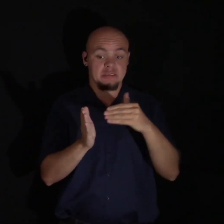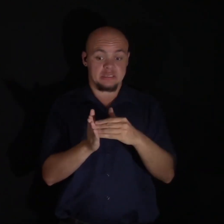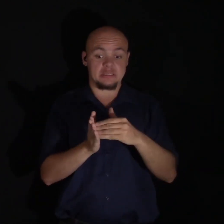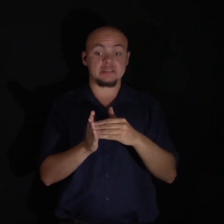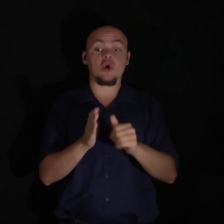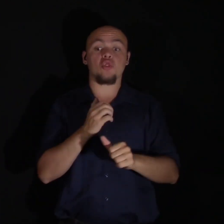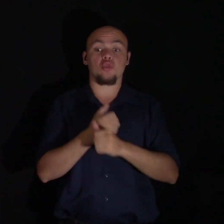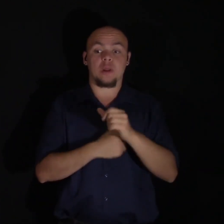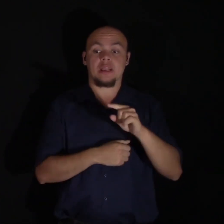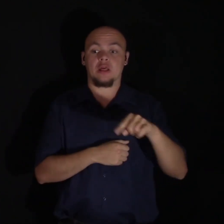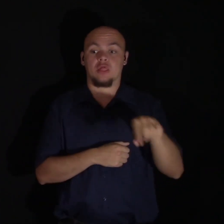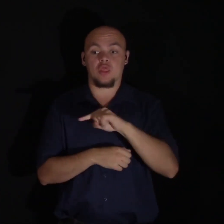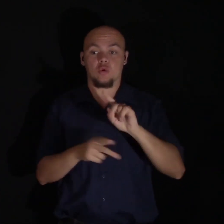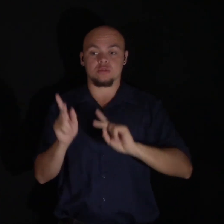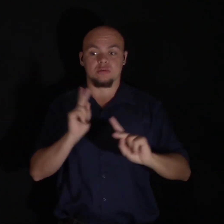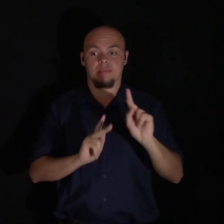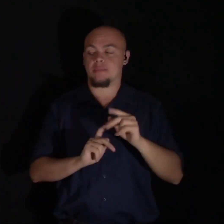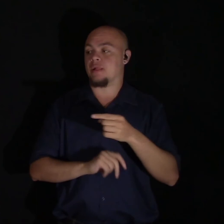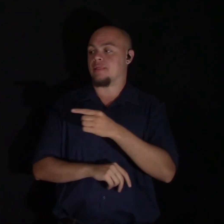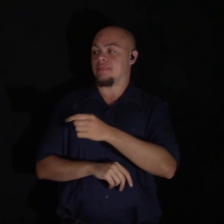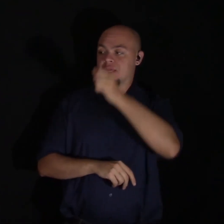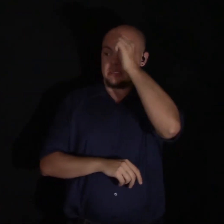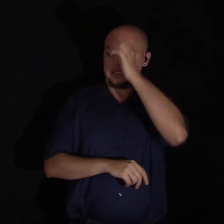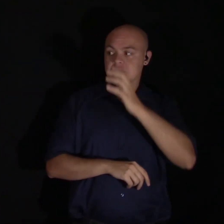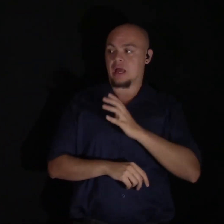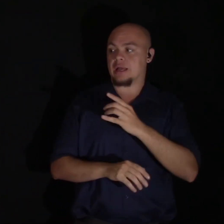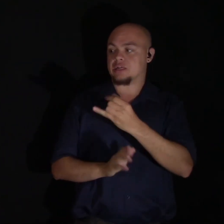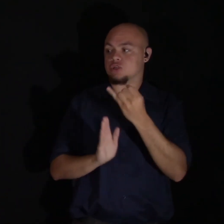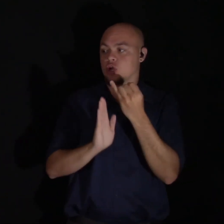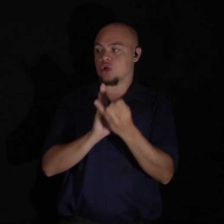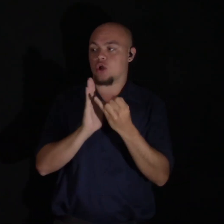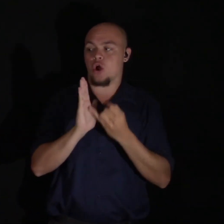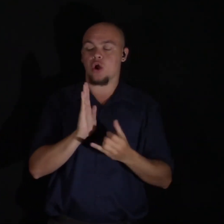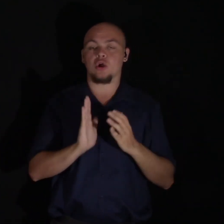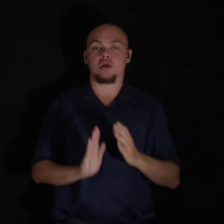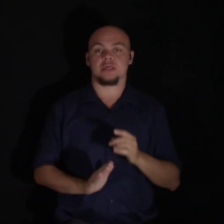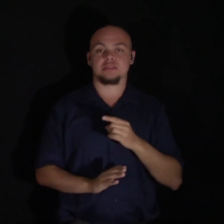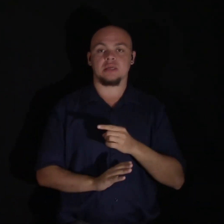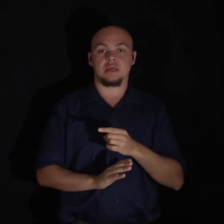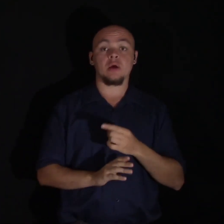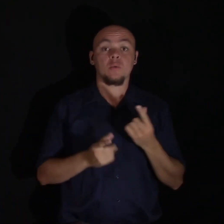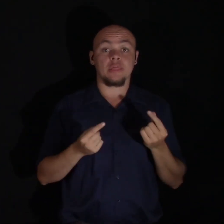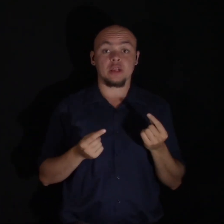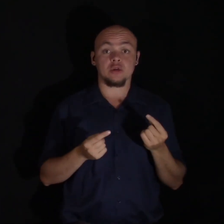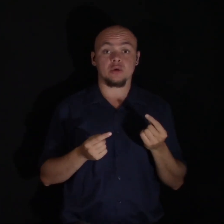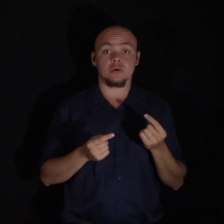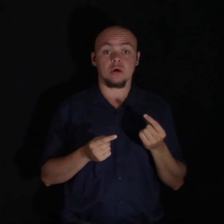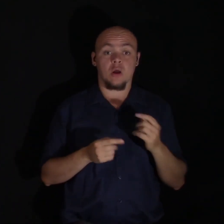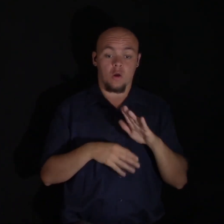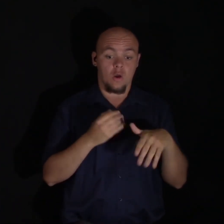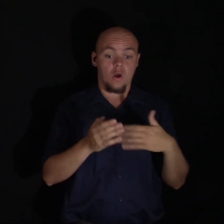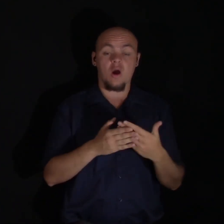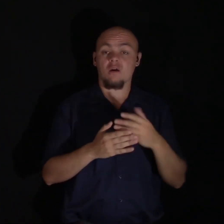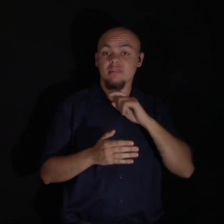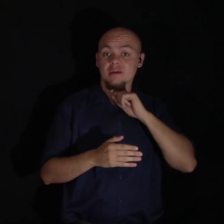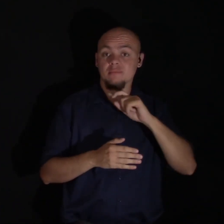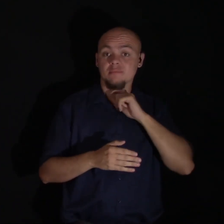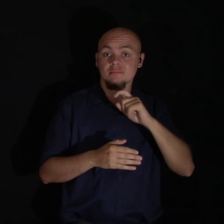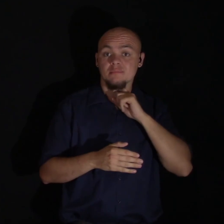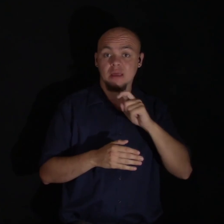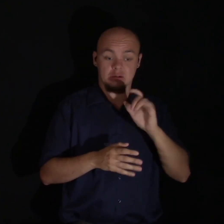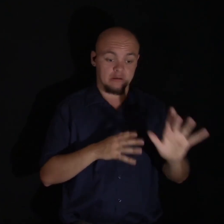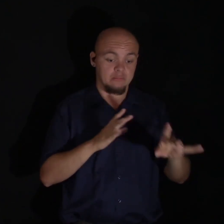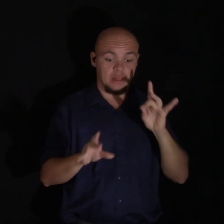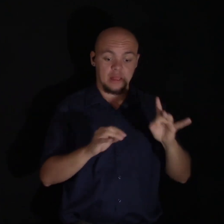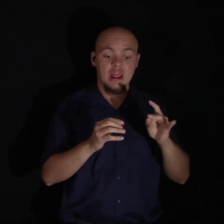people. This guy, he's an artist. He's in one of 20 families, and what they do is they take the scrap recovered from the ethical clearance of landmines,